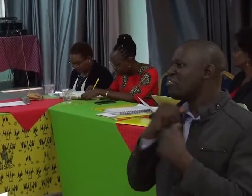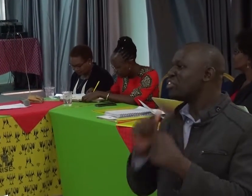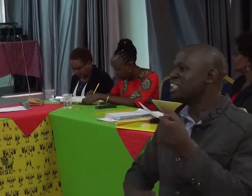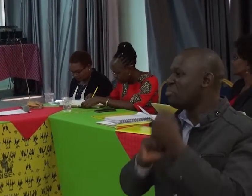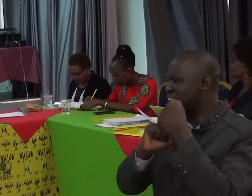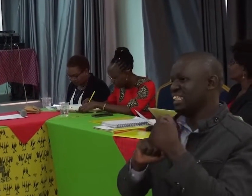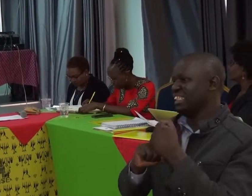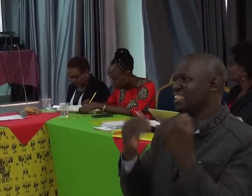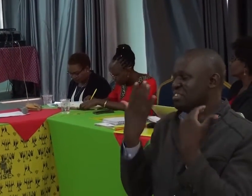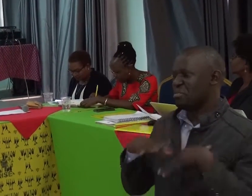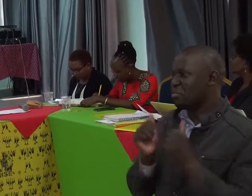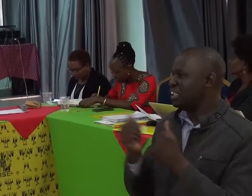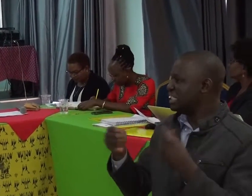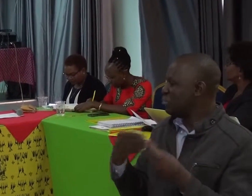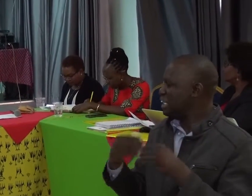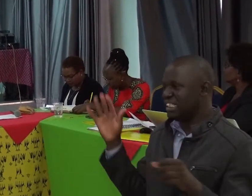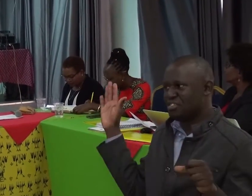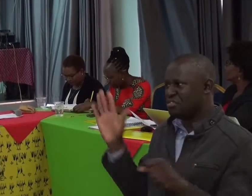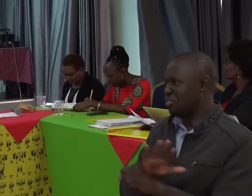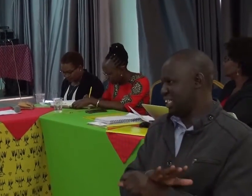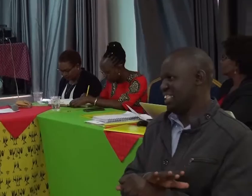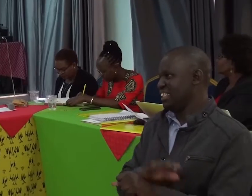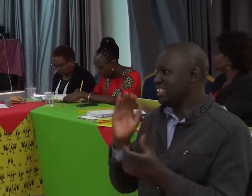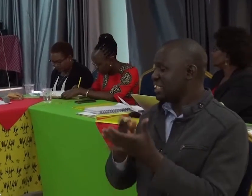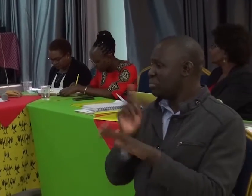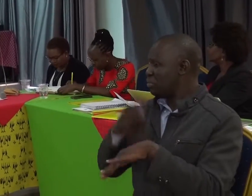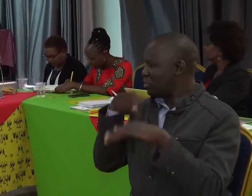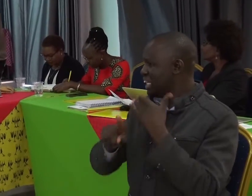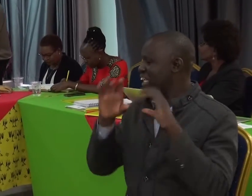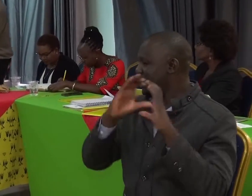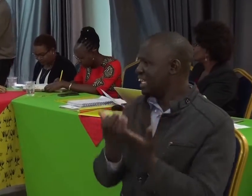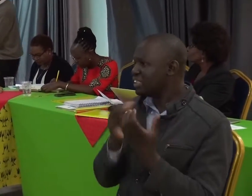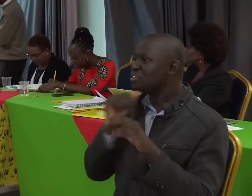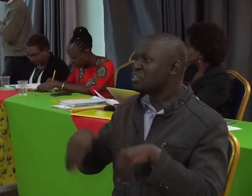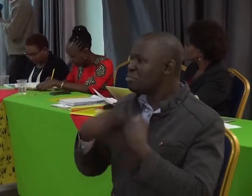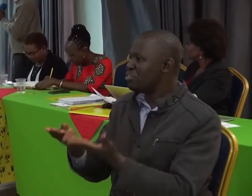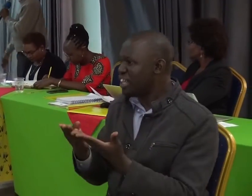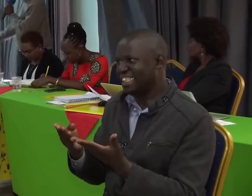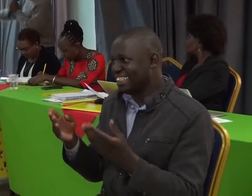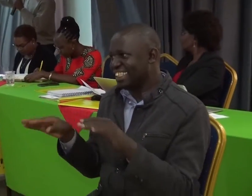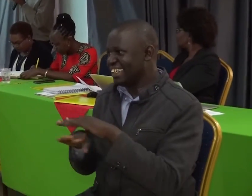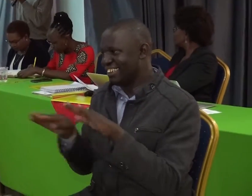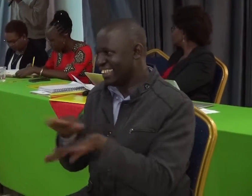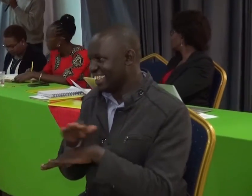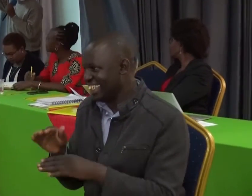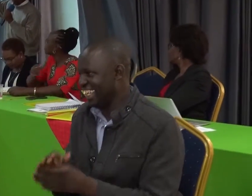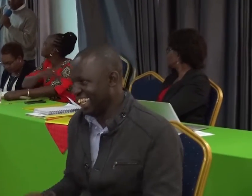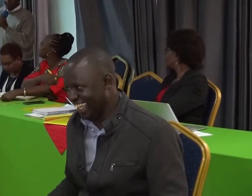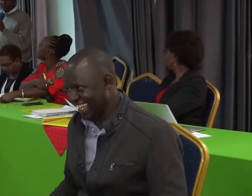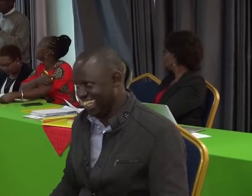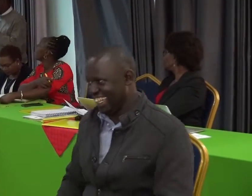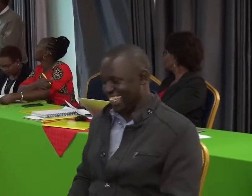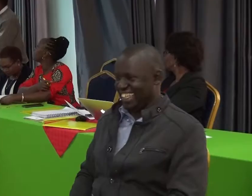go to class and you don't provide even the right modes. You go to meetings, you don't provide the right modes. And students really